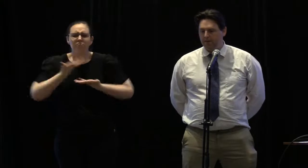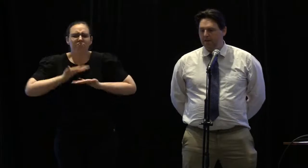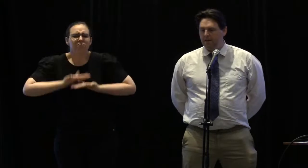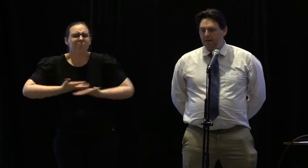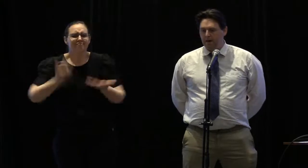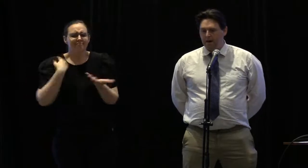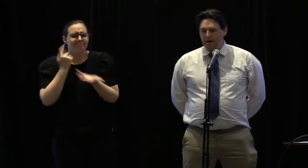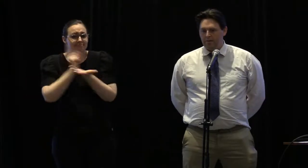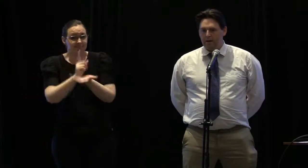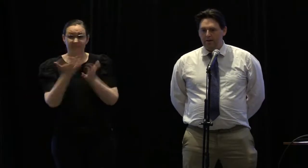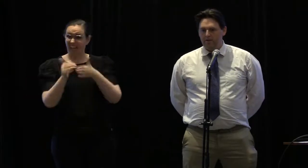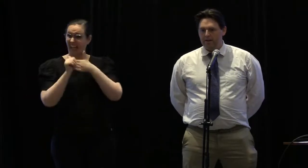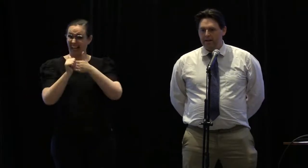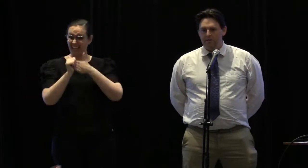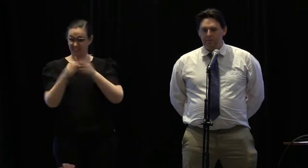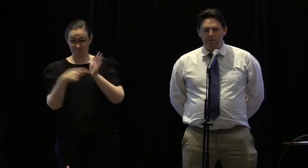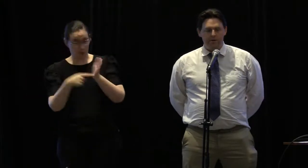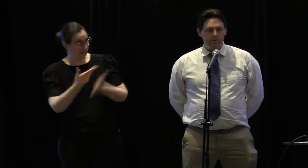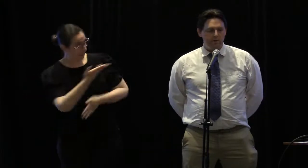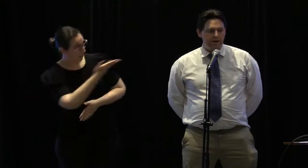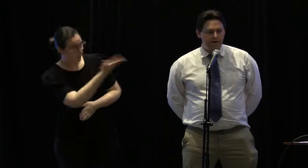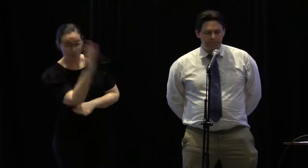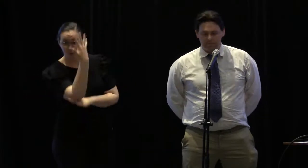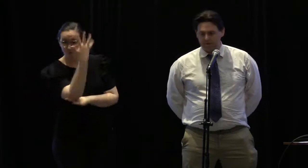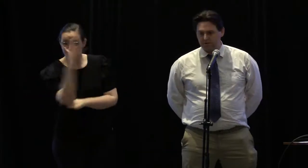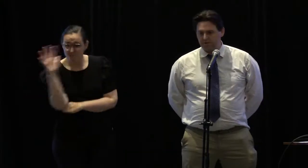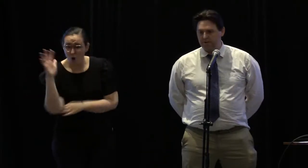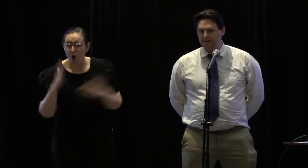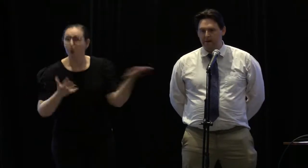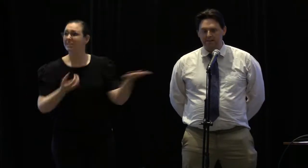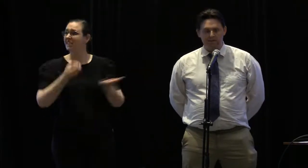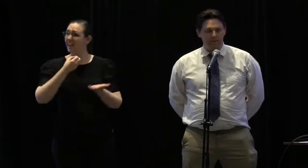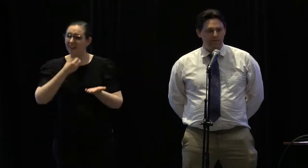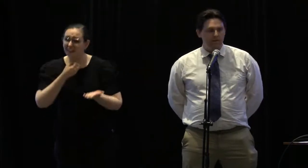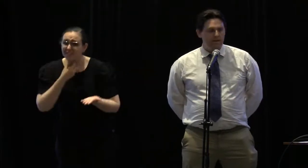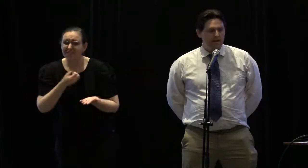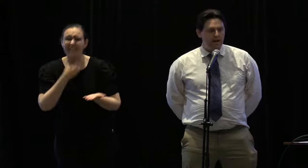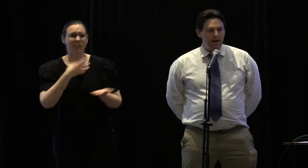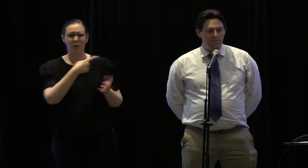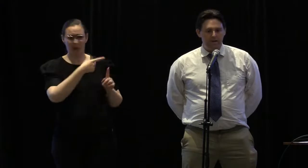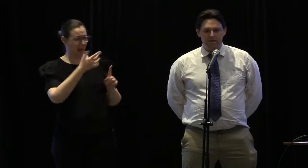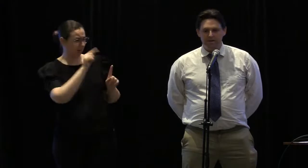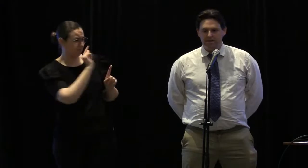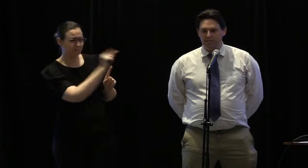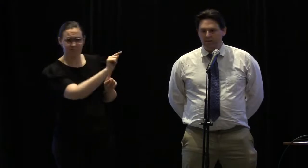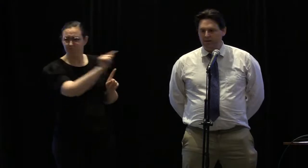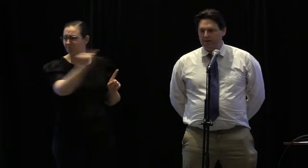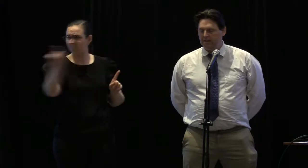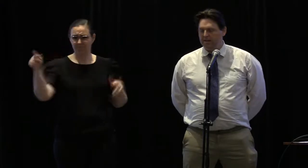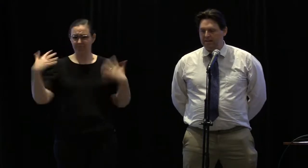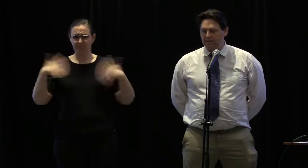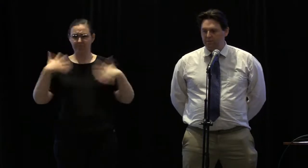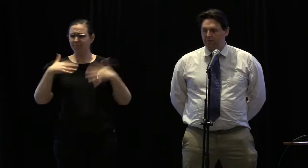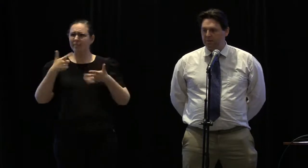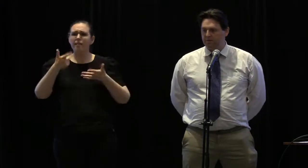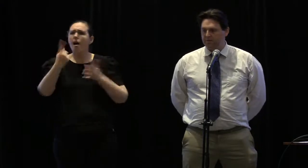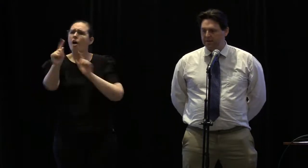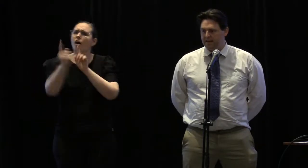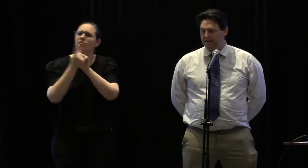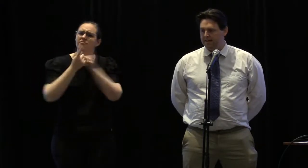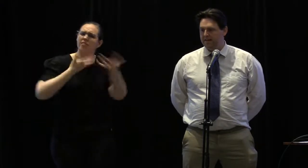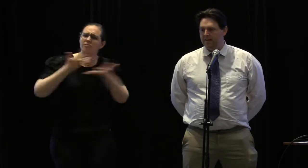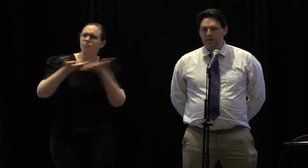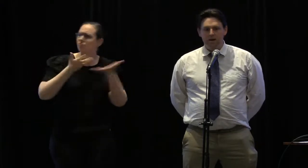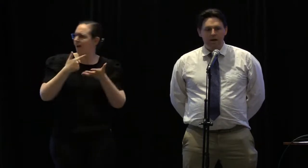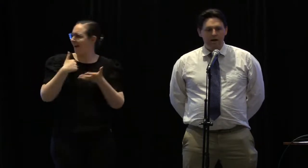Vinu, and really everyone who I have the pleasure of interacting with in this community. The example that you